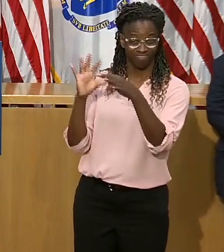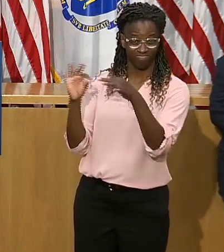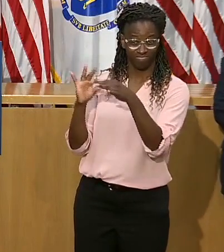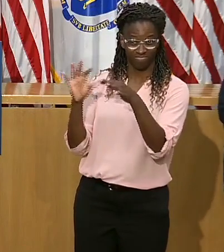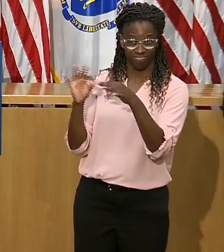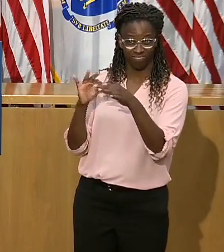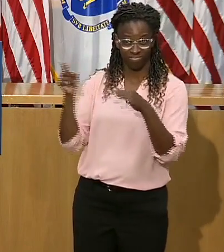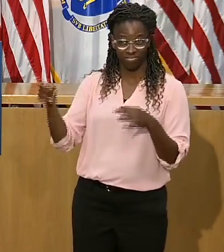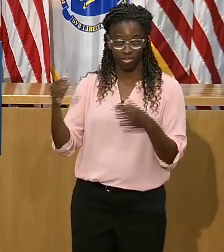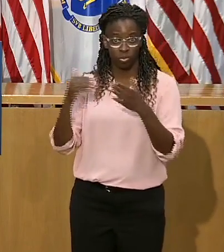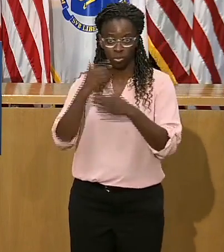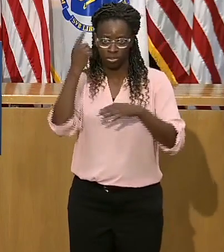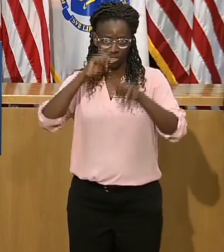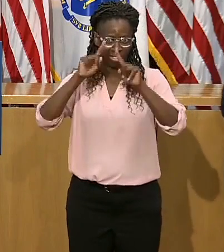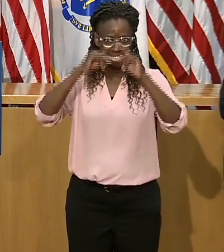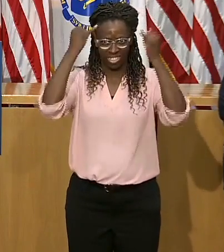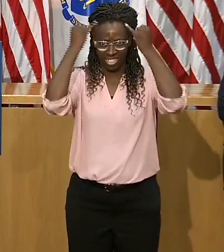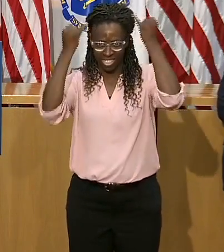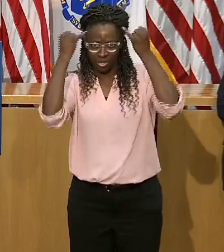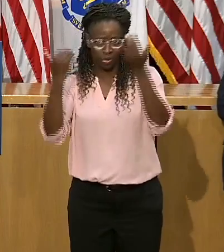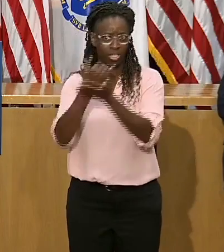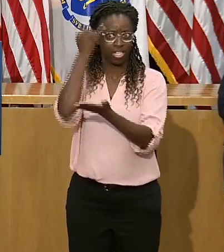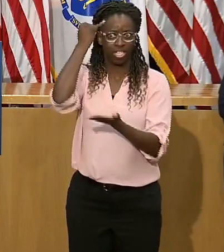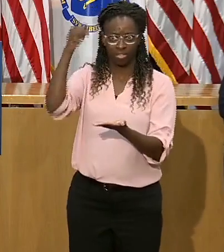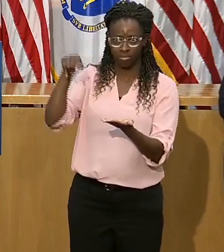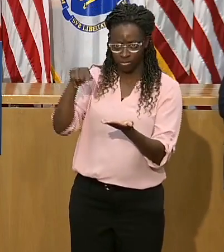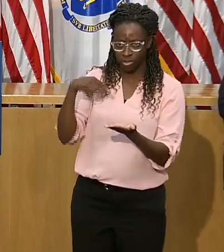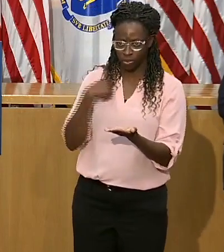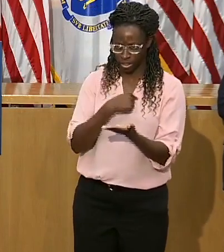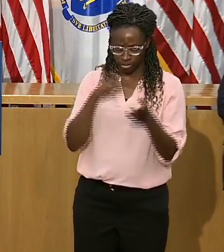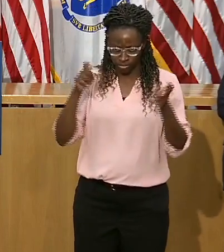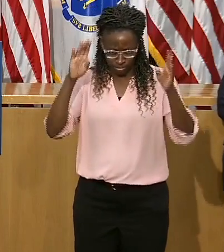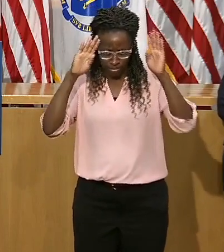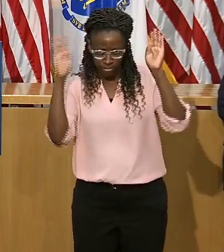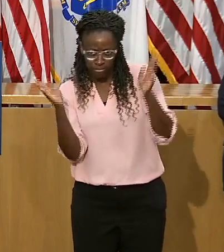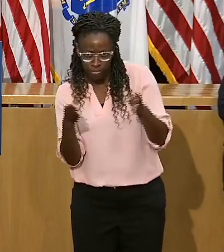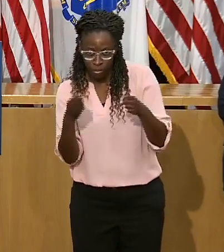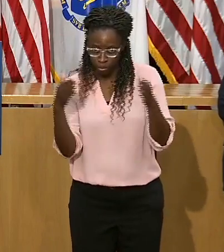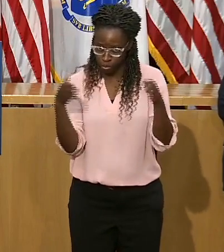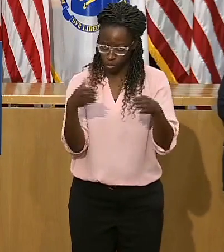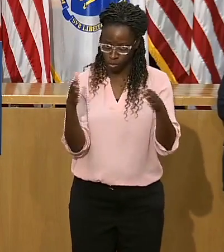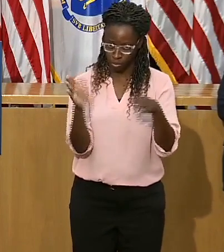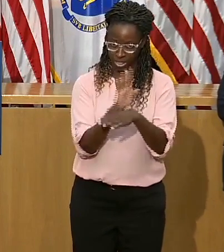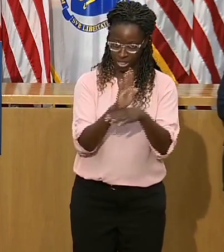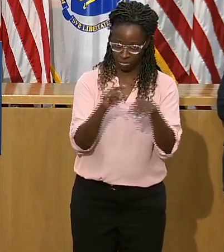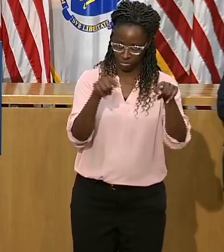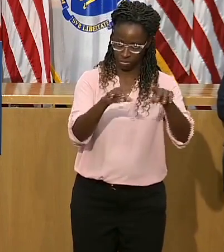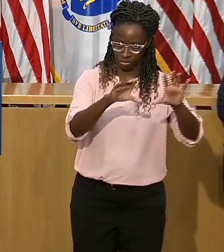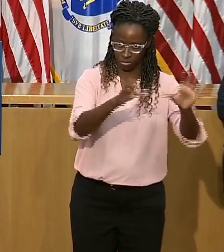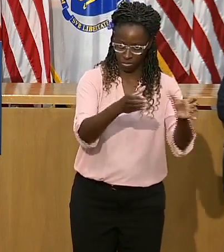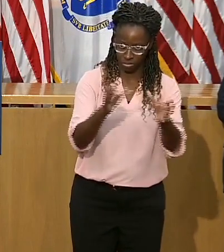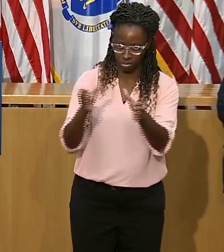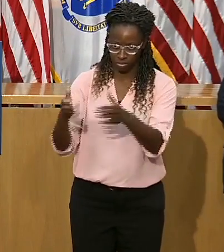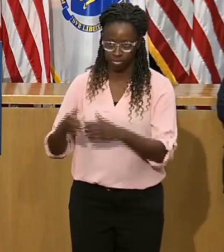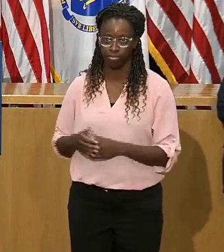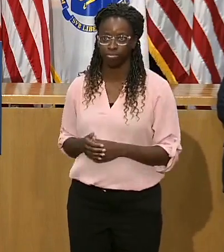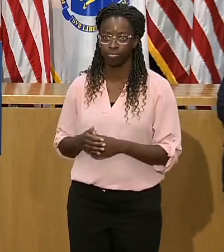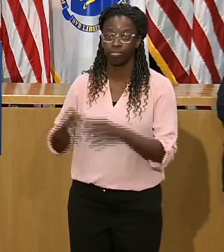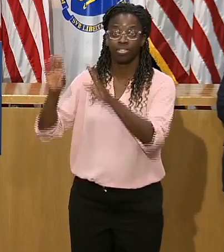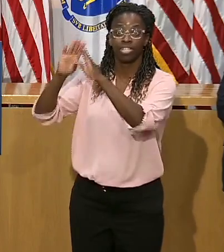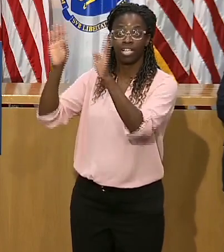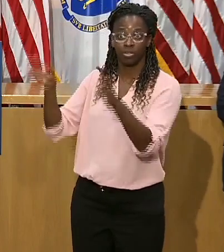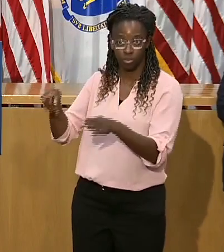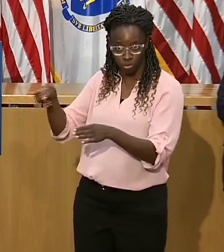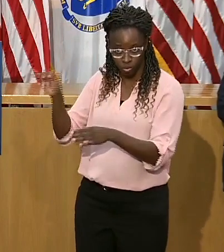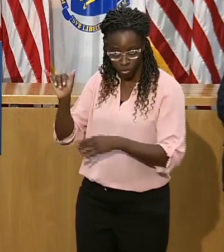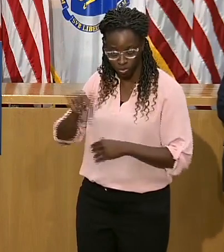touch on small business support, innovation, and housing, especially from the perspective of equitable opportunity.